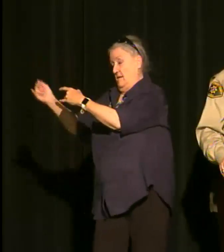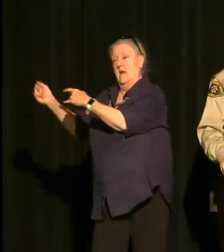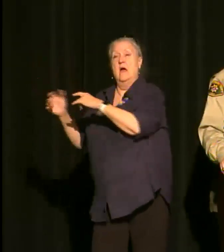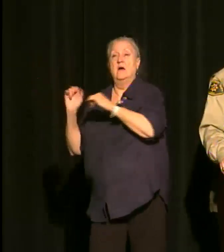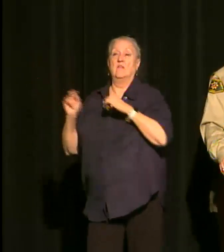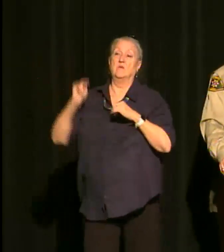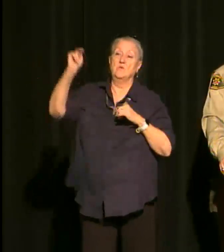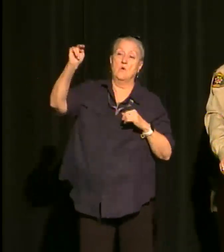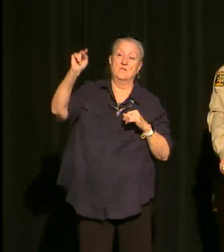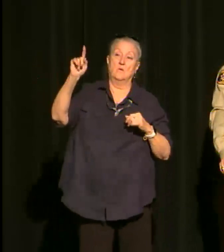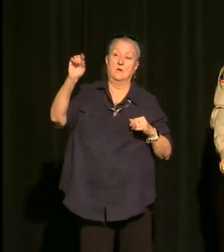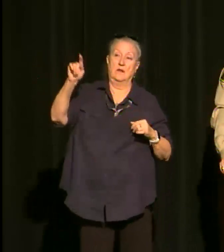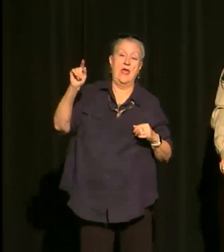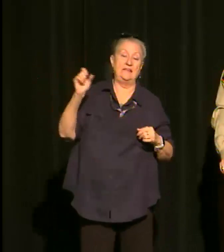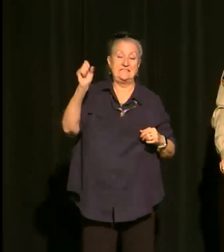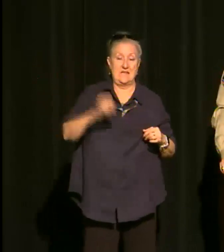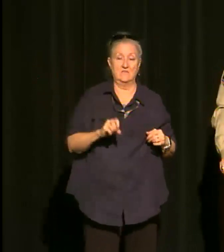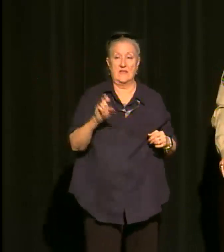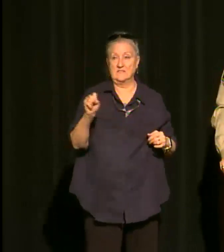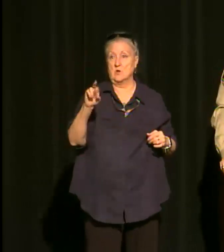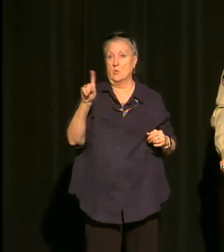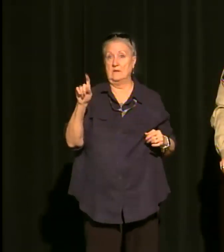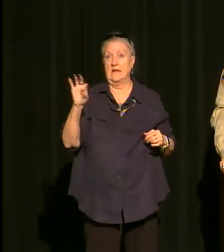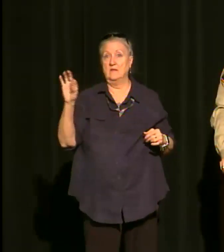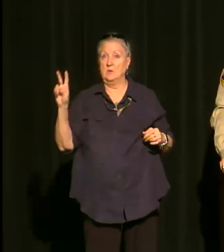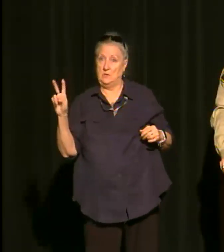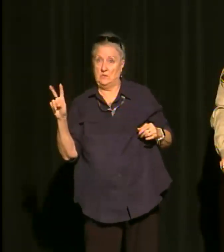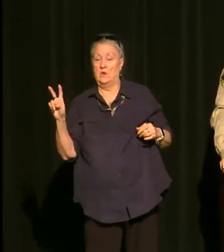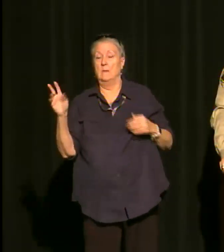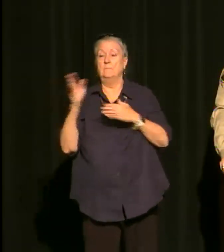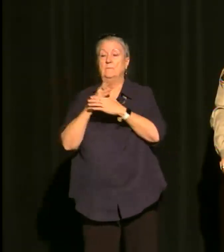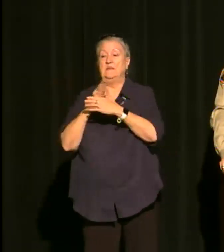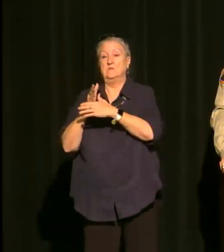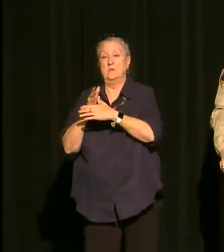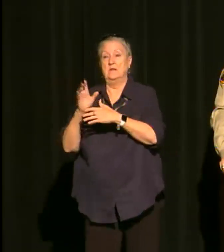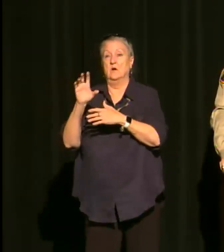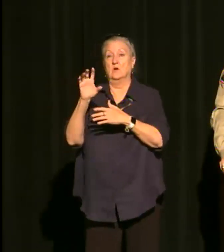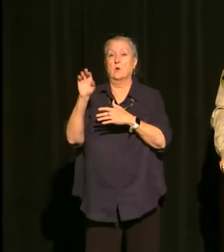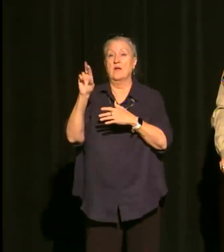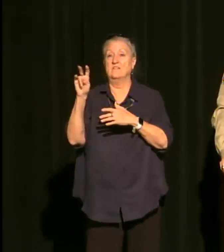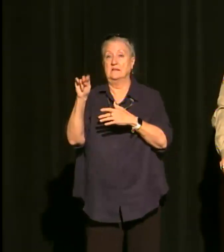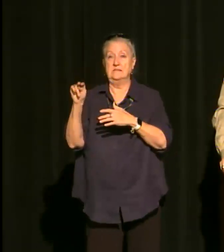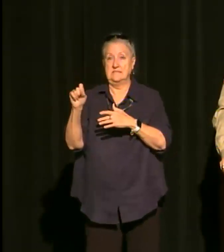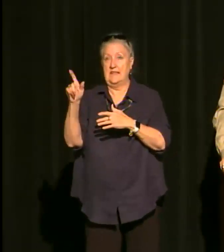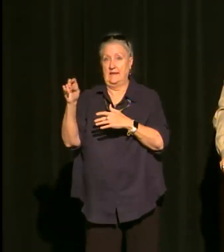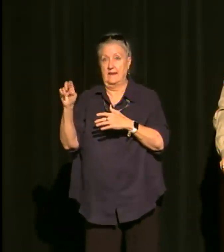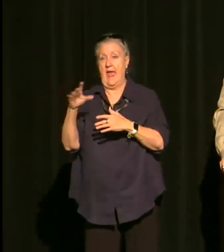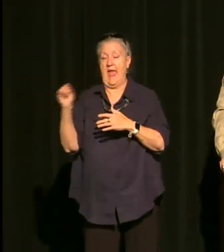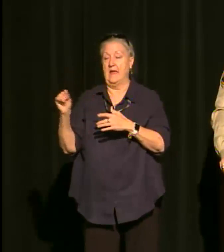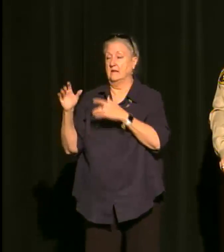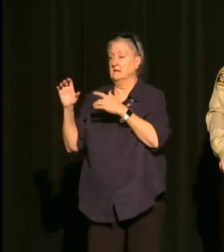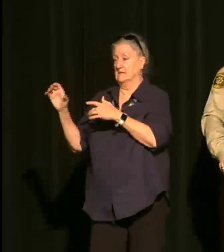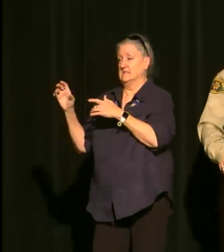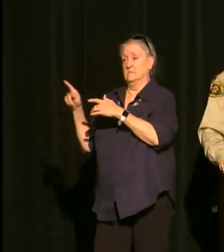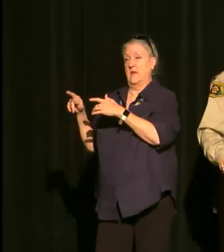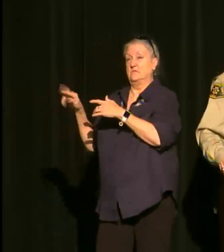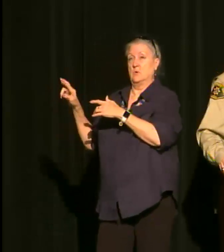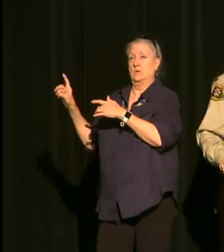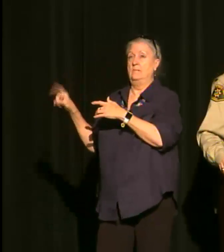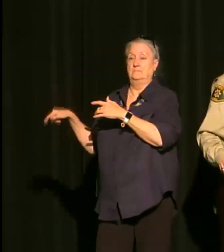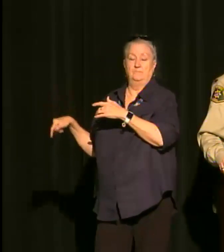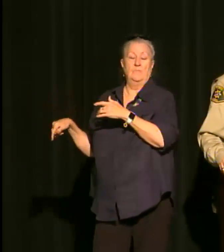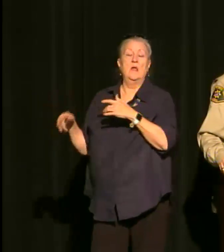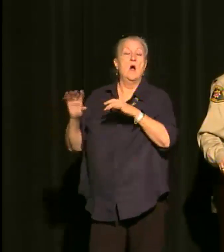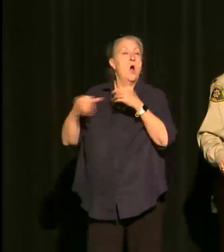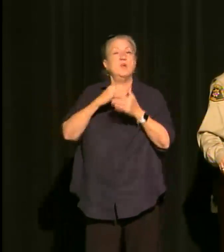and south of SR 192 in between Cravens Lane and Casitas Pass Road. All the